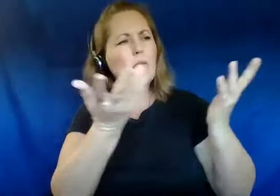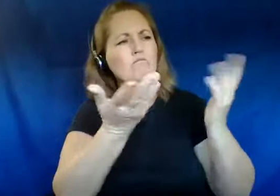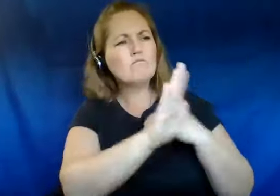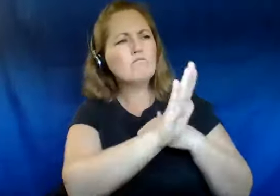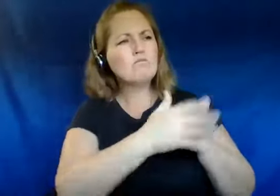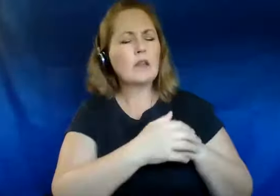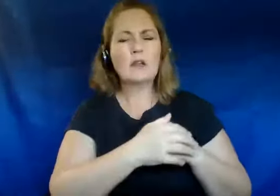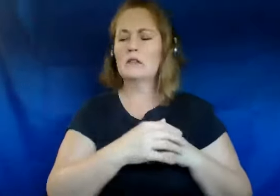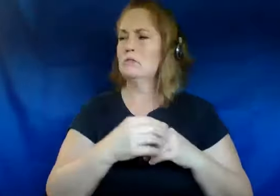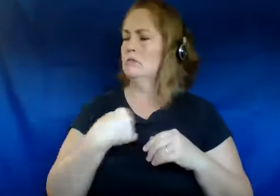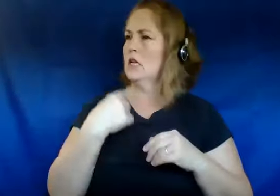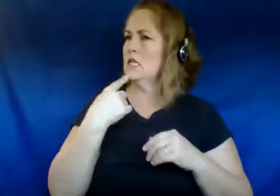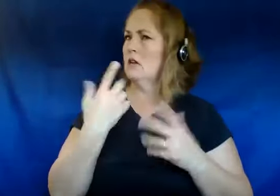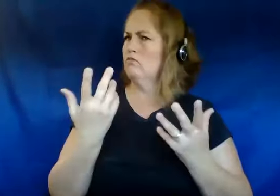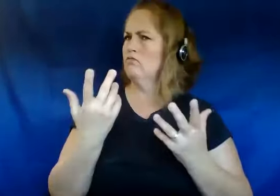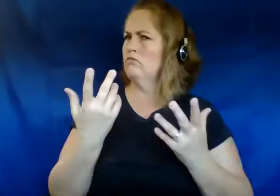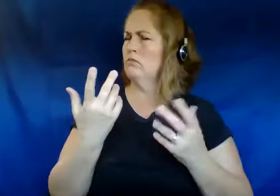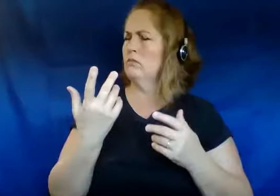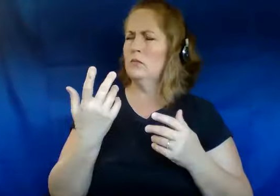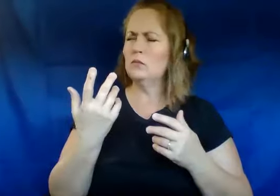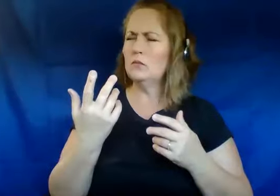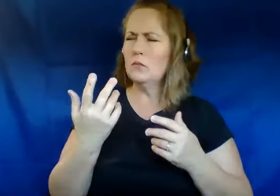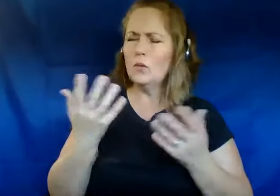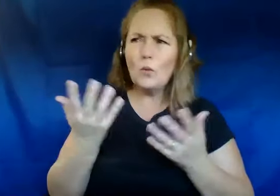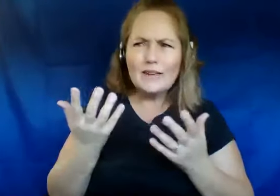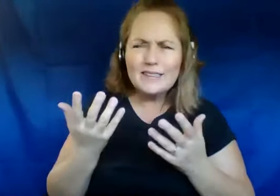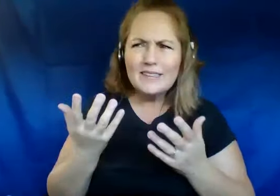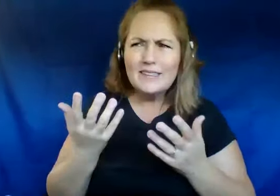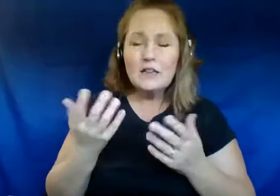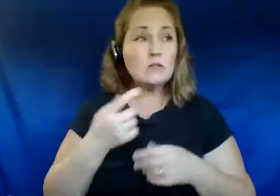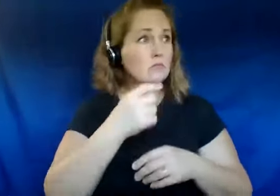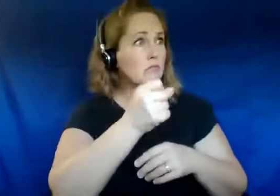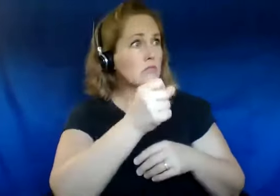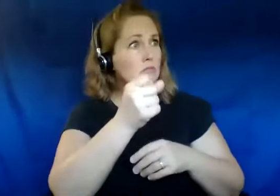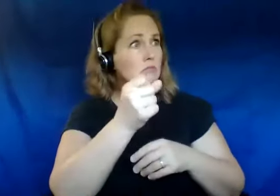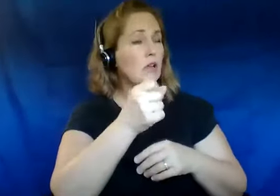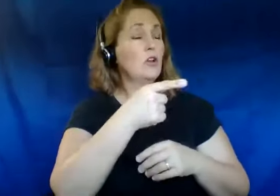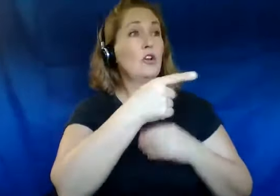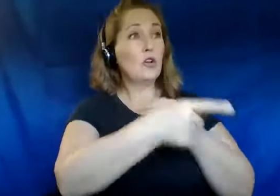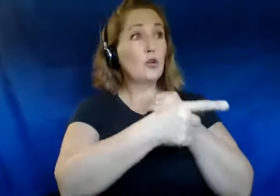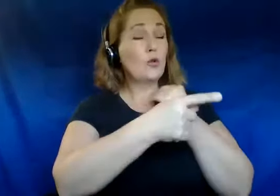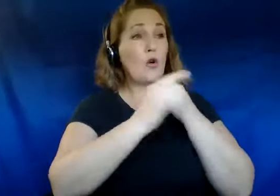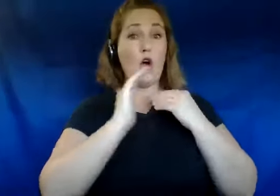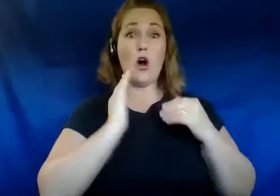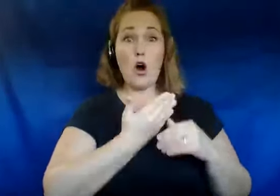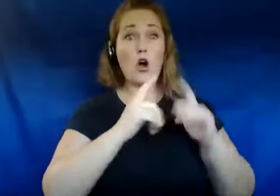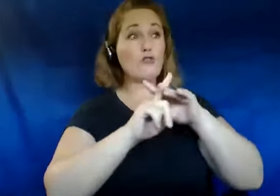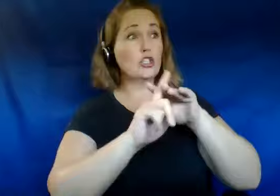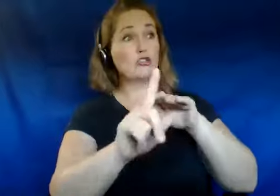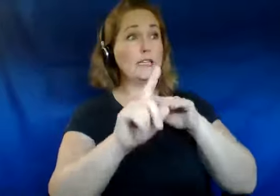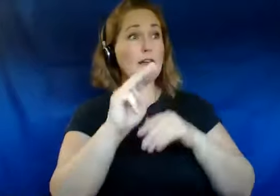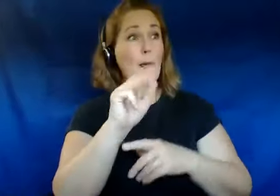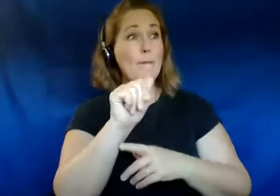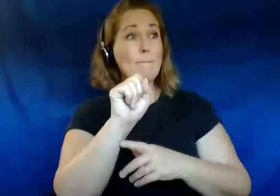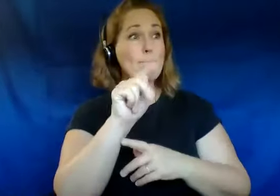retreat?" And I said, "What?" And she said, "Oh, yes, you're our retreat master. You're